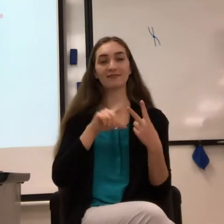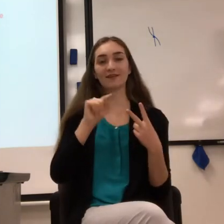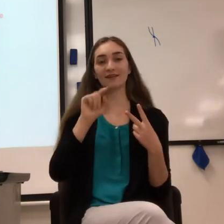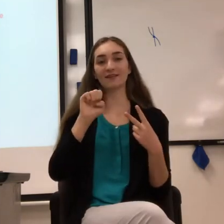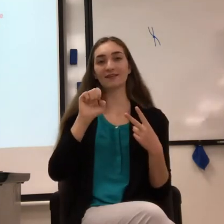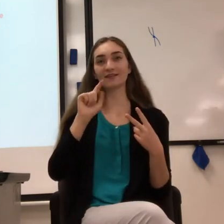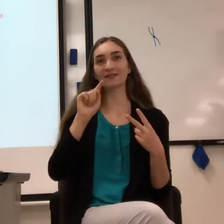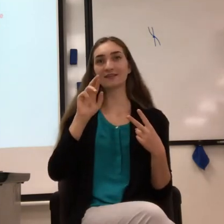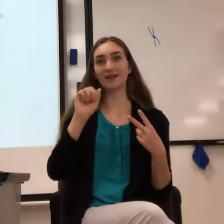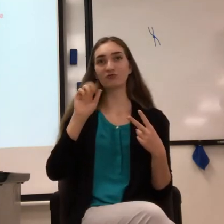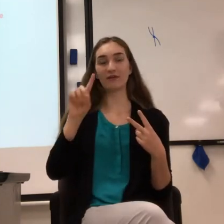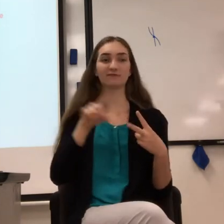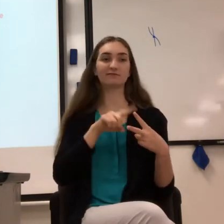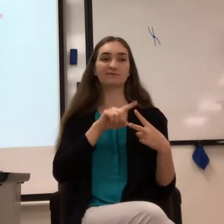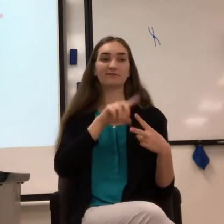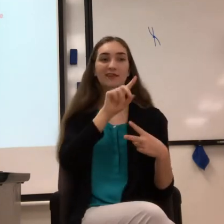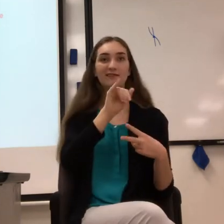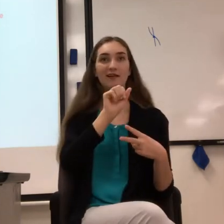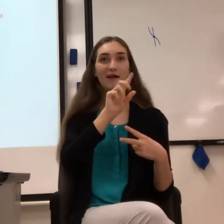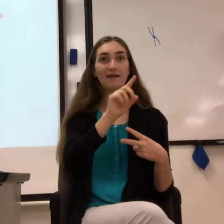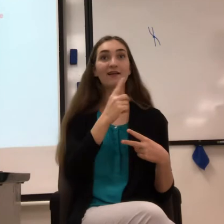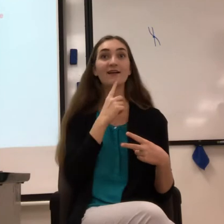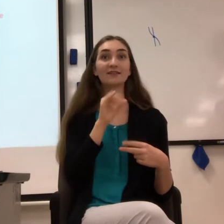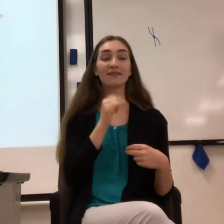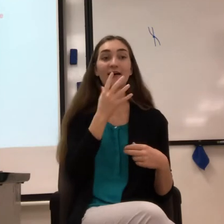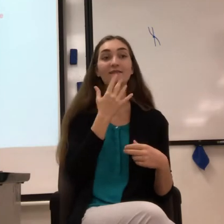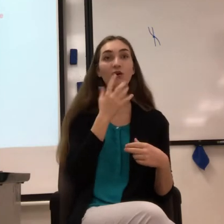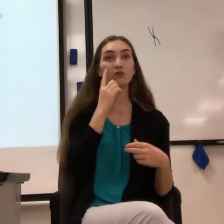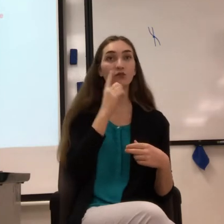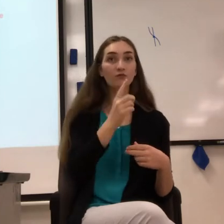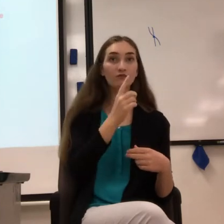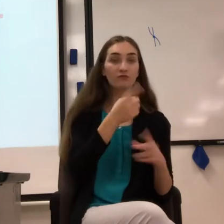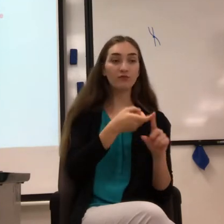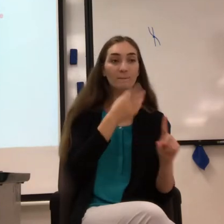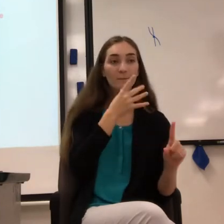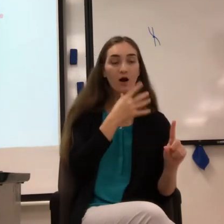Dyad. Okay, now, did I say that color was from mom or from dad?